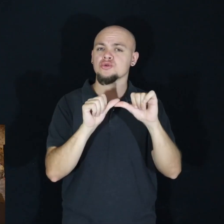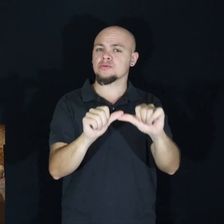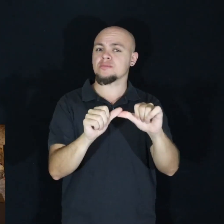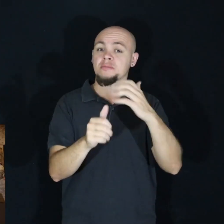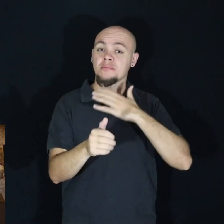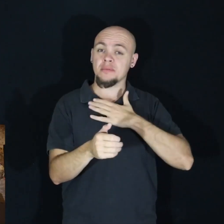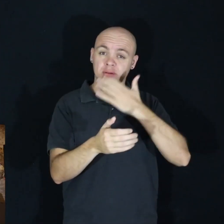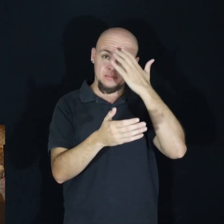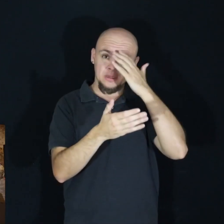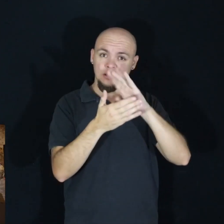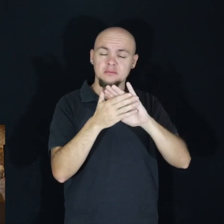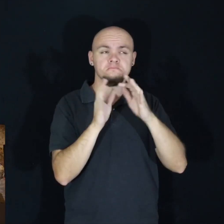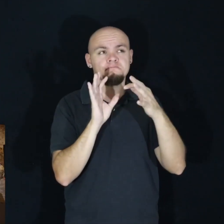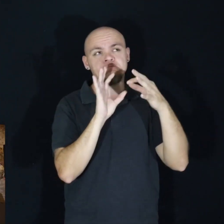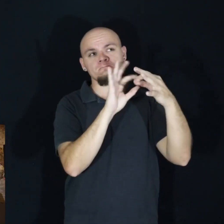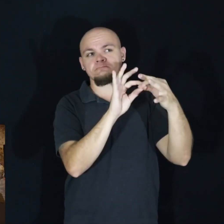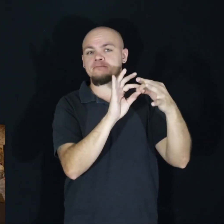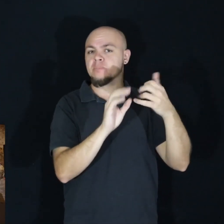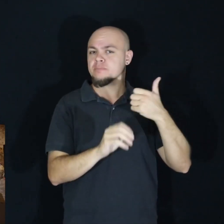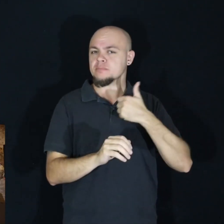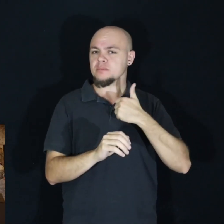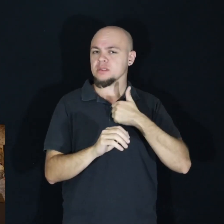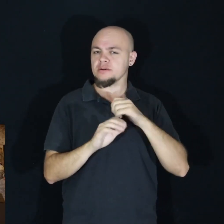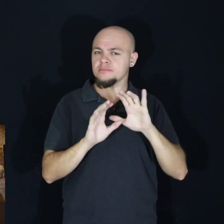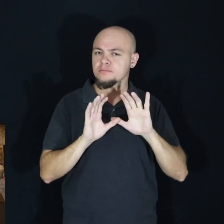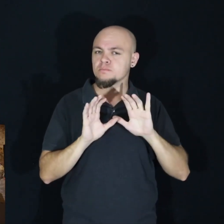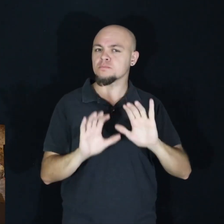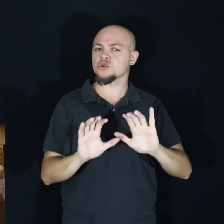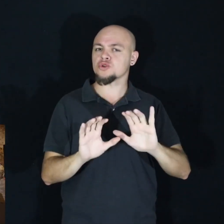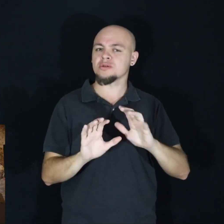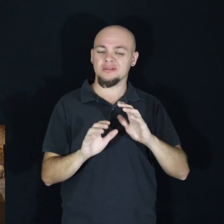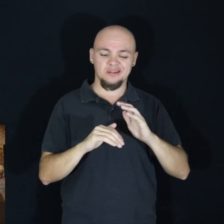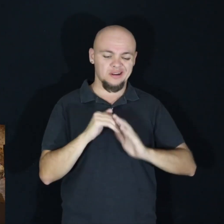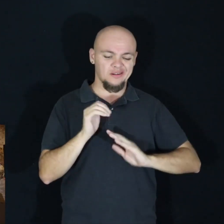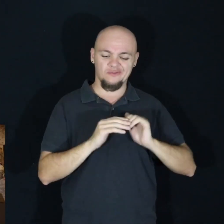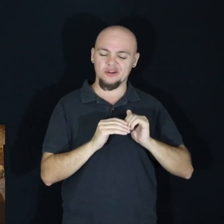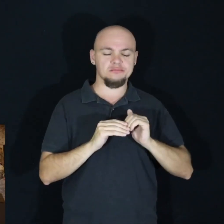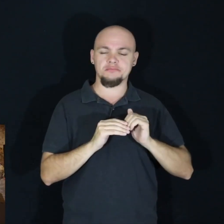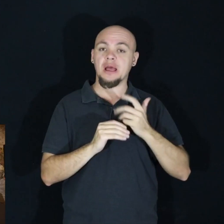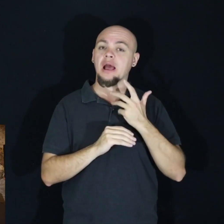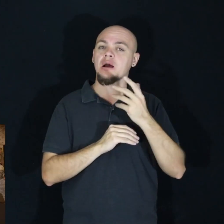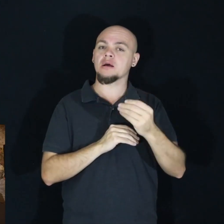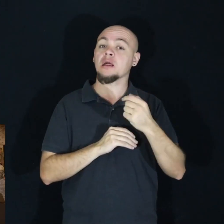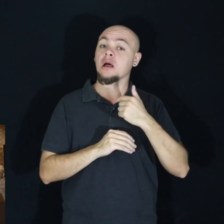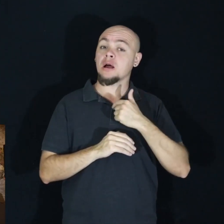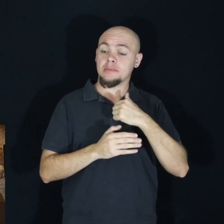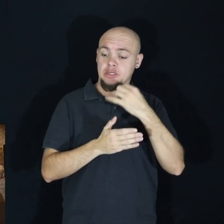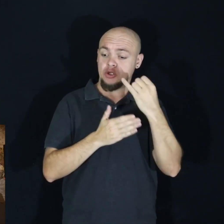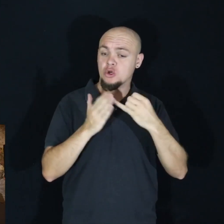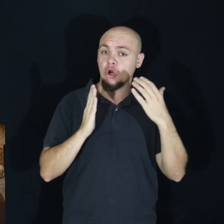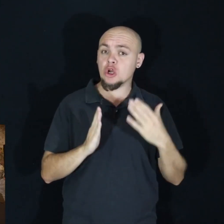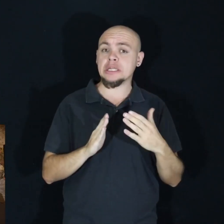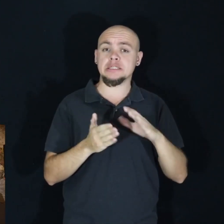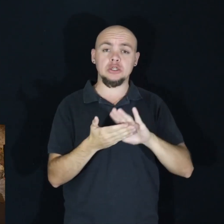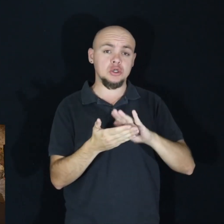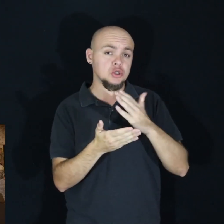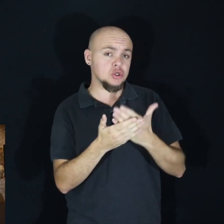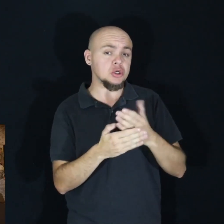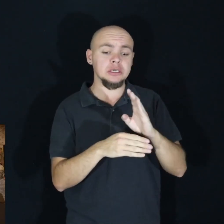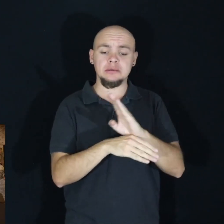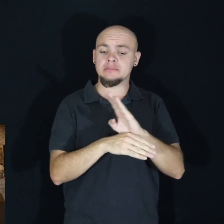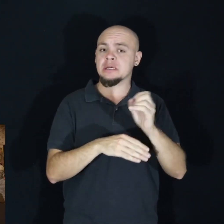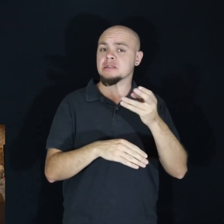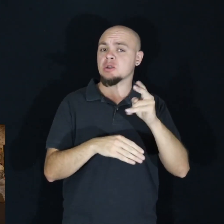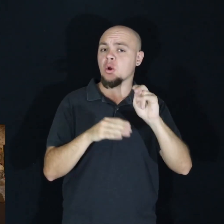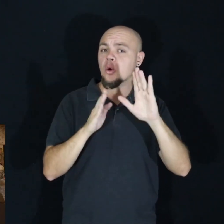him to push myself out my comfort zone. As Isaac stated, I'm an amazing artist, I'm a cook, I'm a business owner,